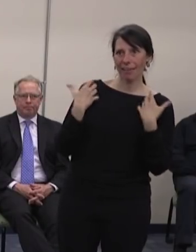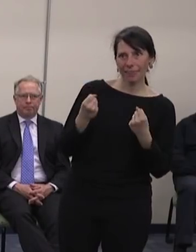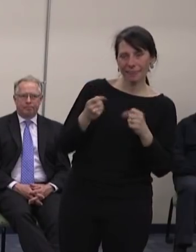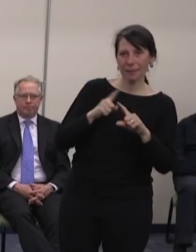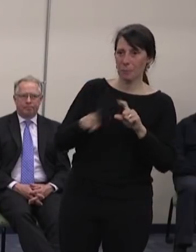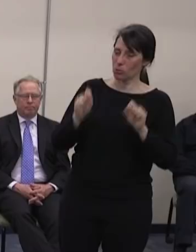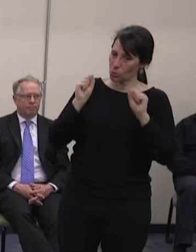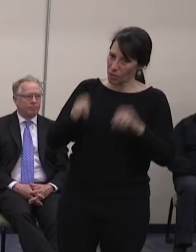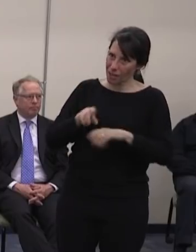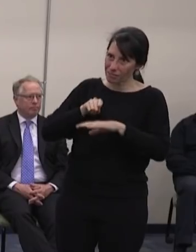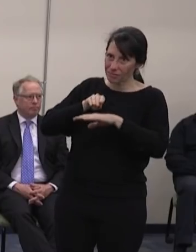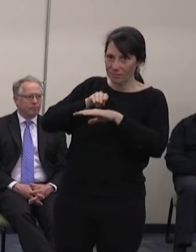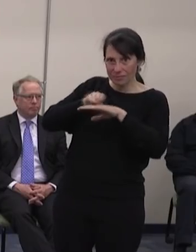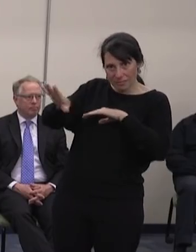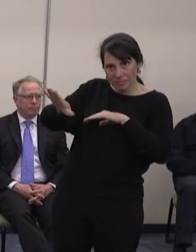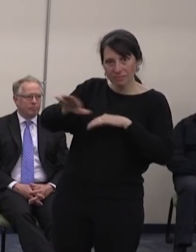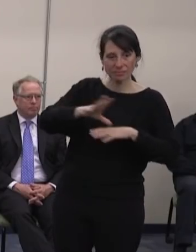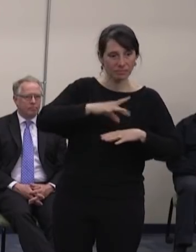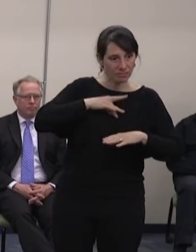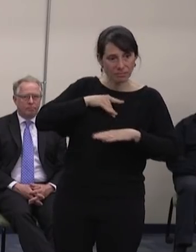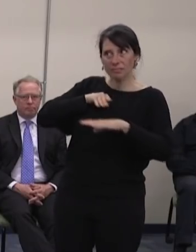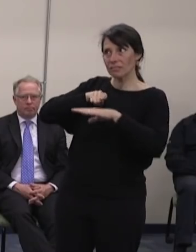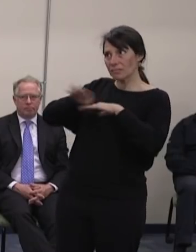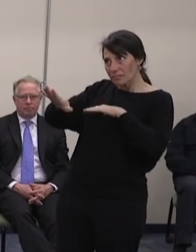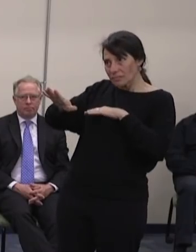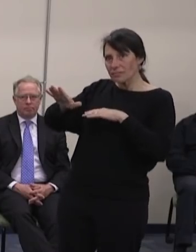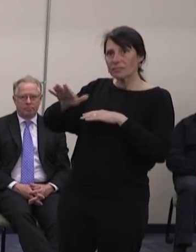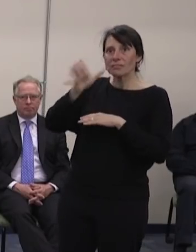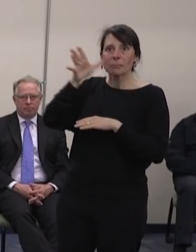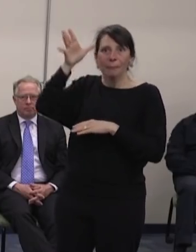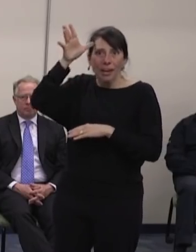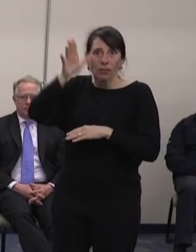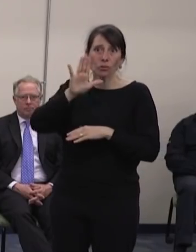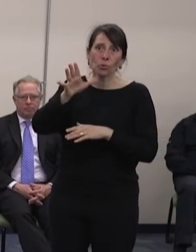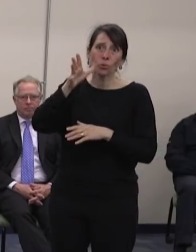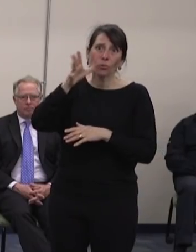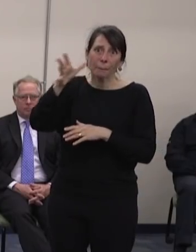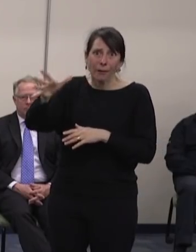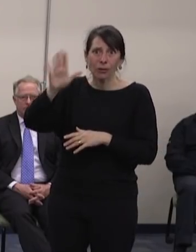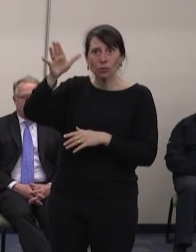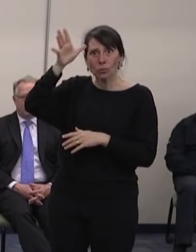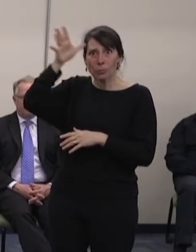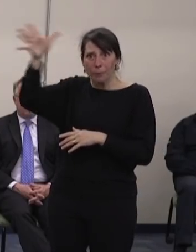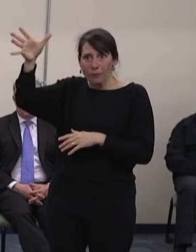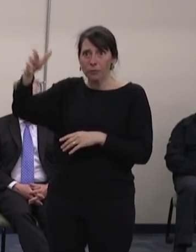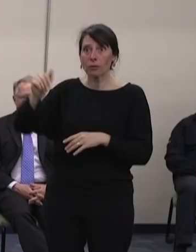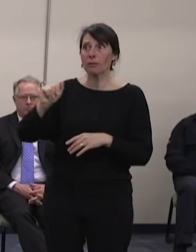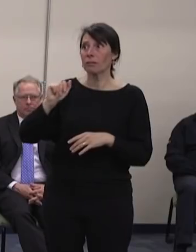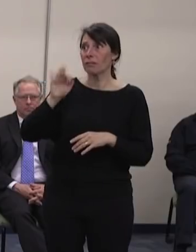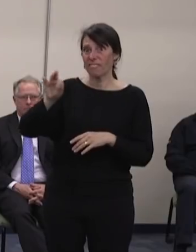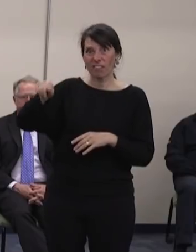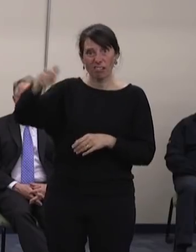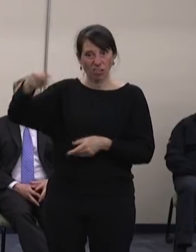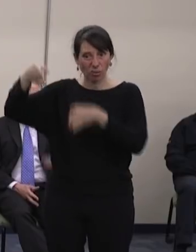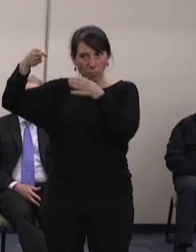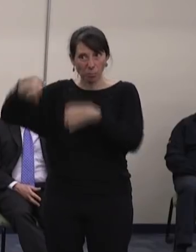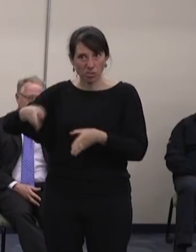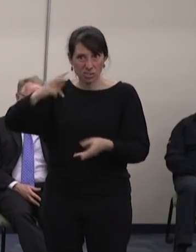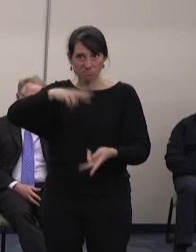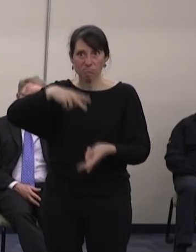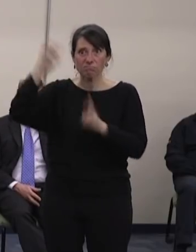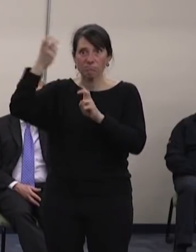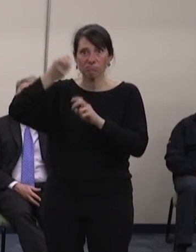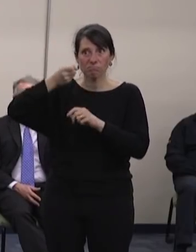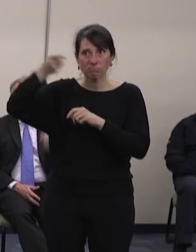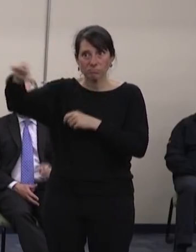friends, your parents, your grandmother. I don't want you to be the reason that someone else ends up in the